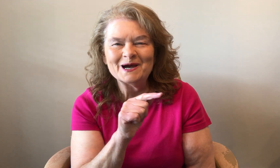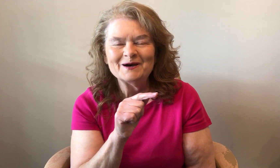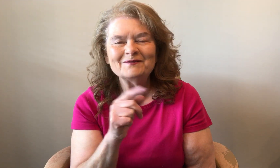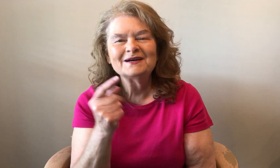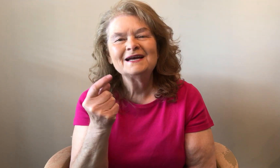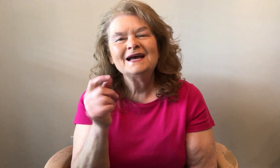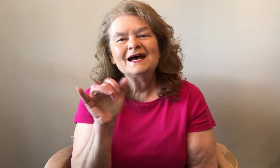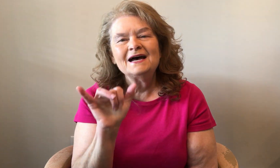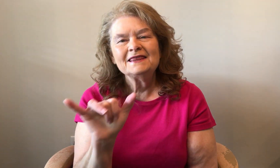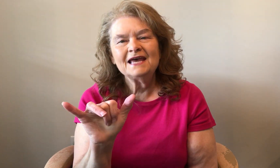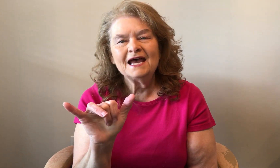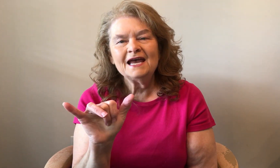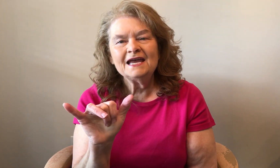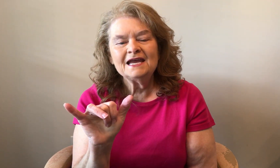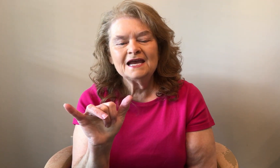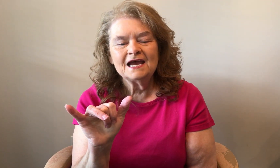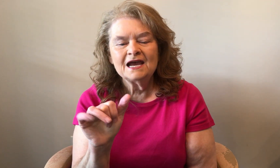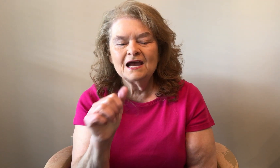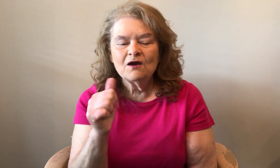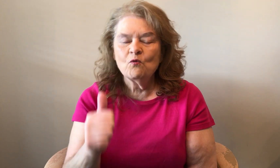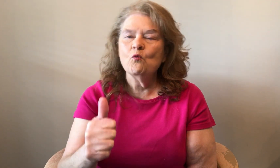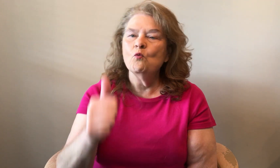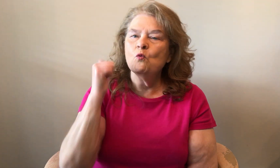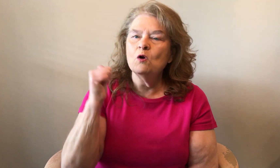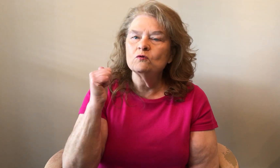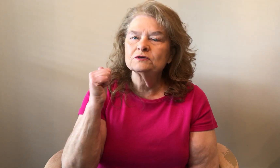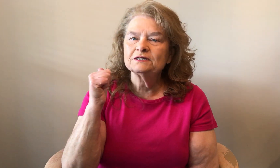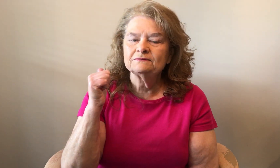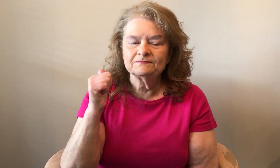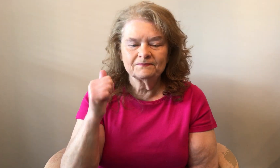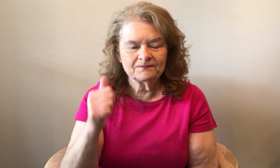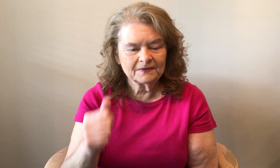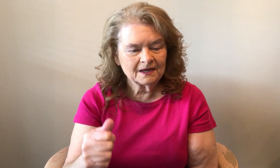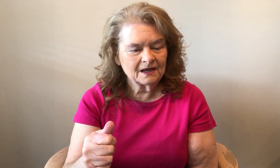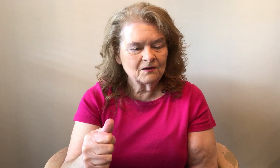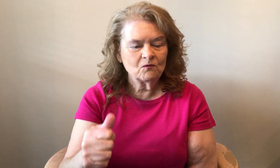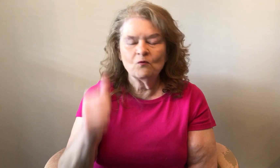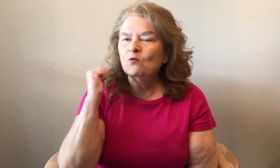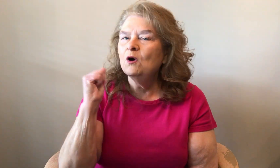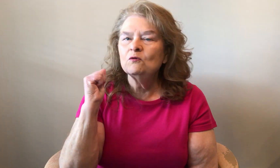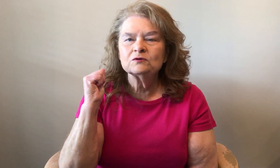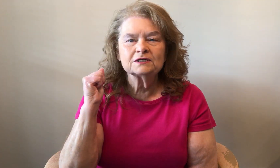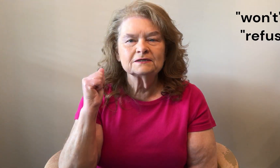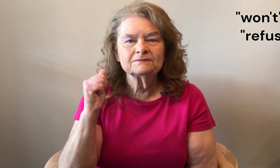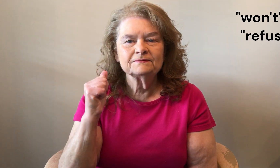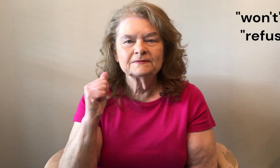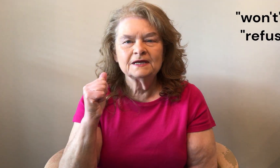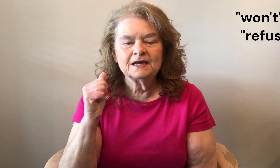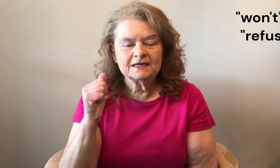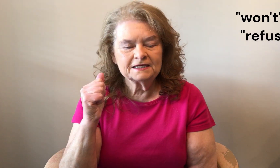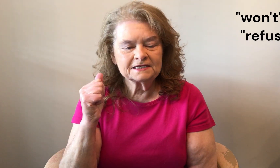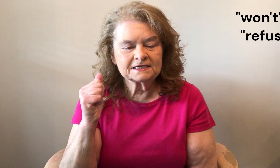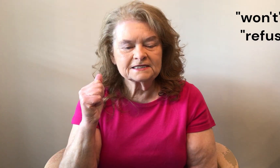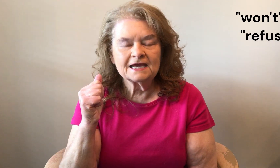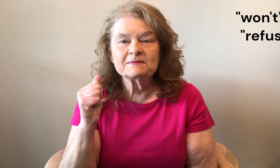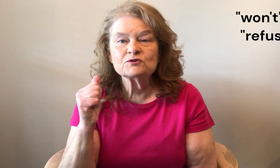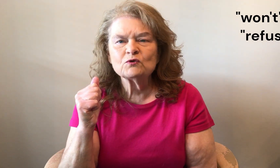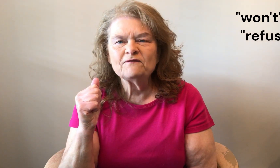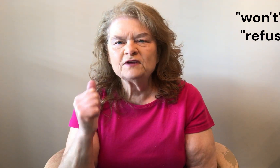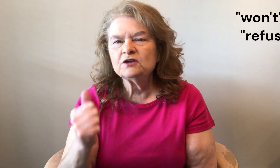of, they won't. Won't. This is the same as